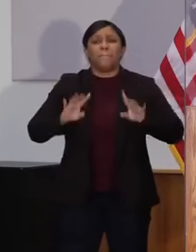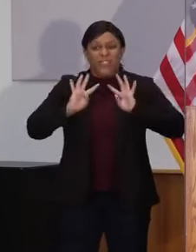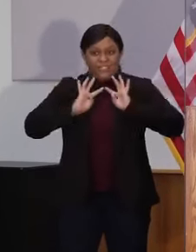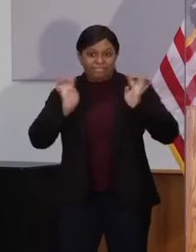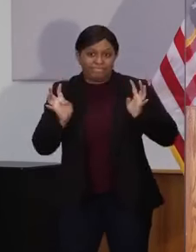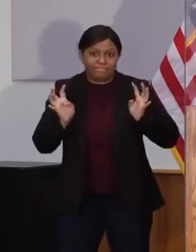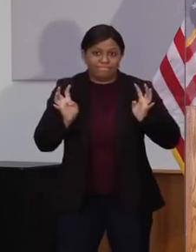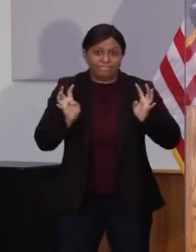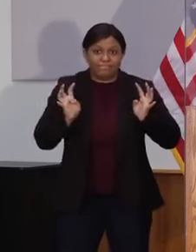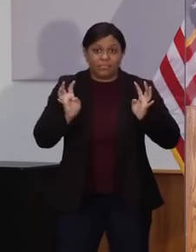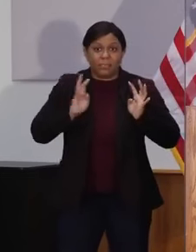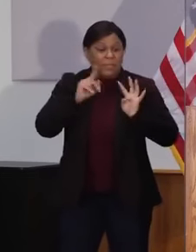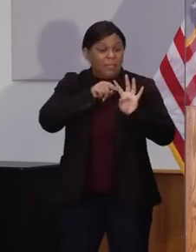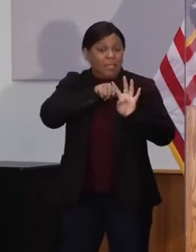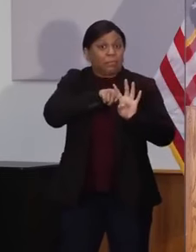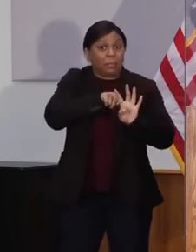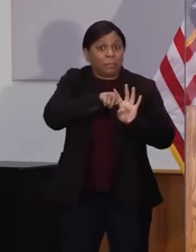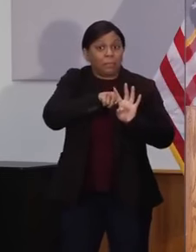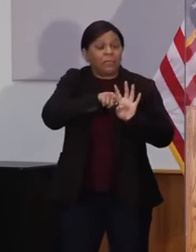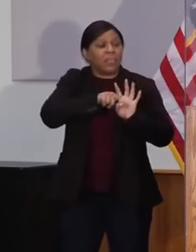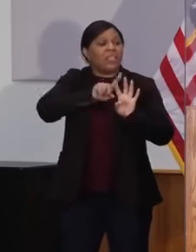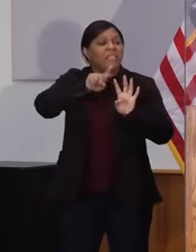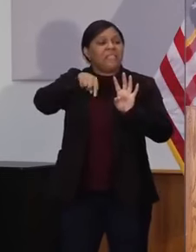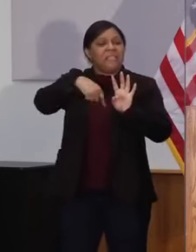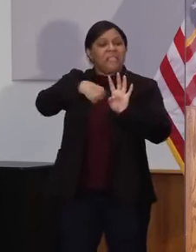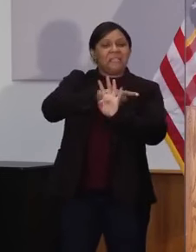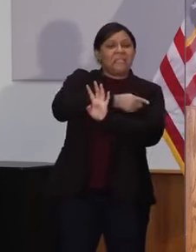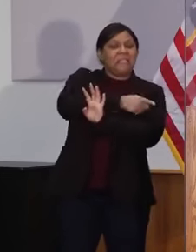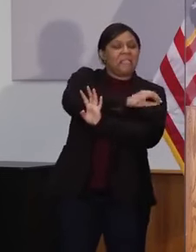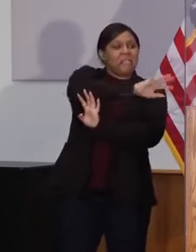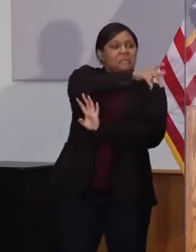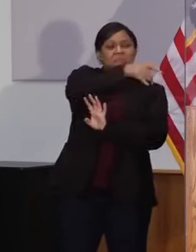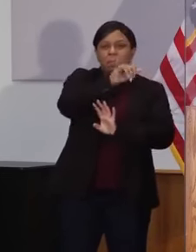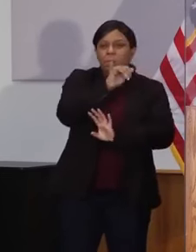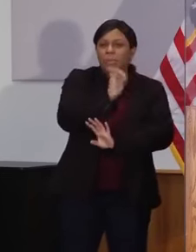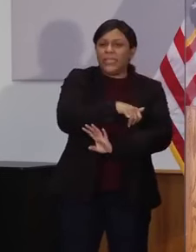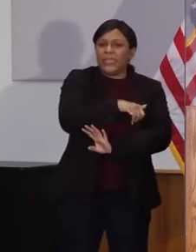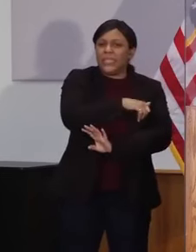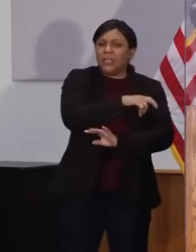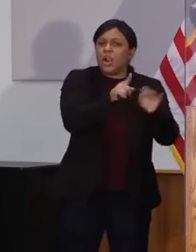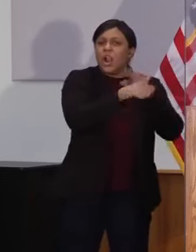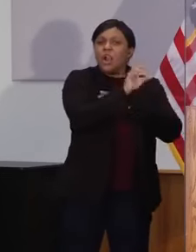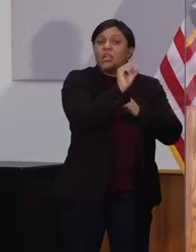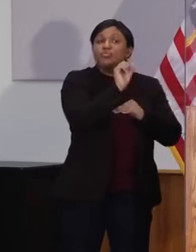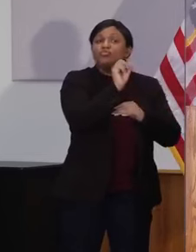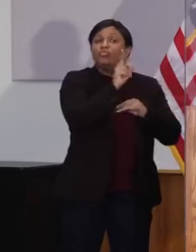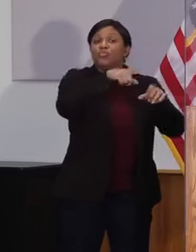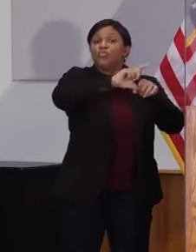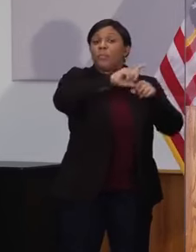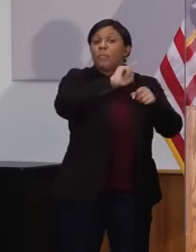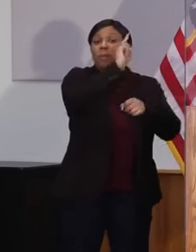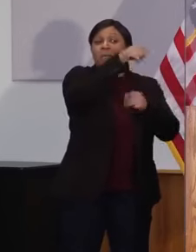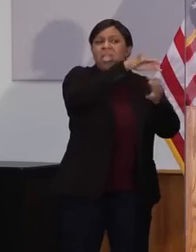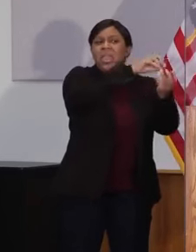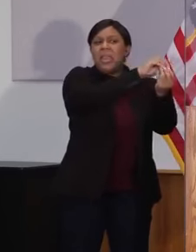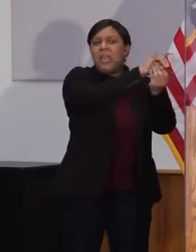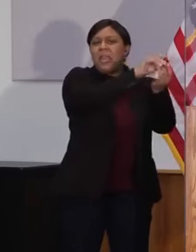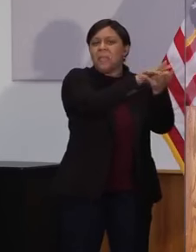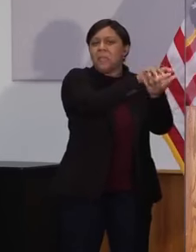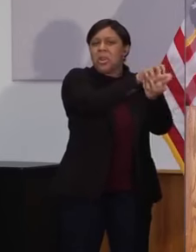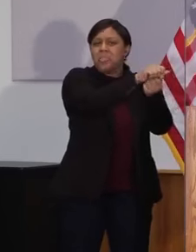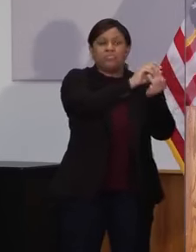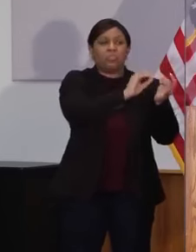that they'll pass Minneapolis by, but we've also seen them hit suburban agencies, we've seen them hit suburbs, we've seen them hit other